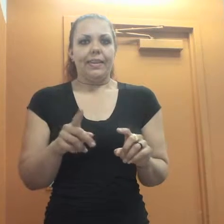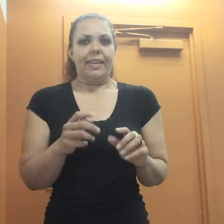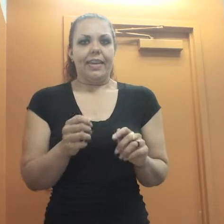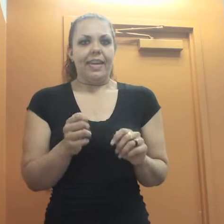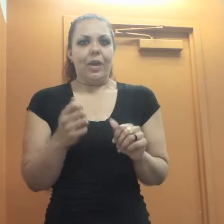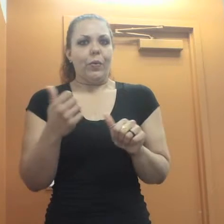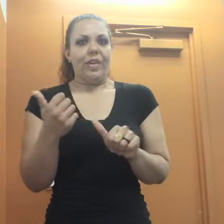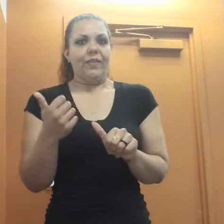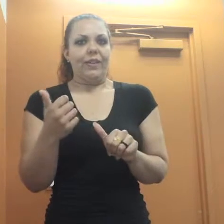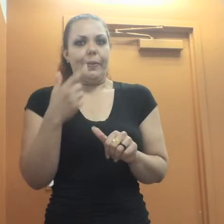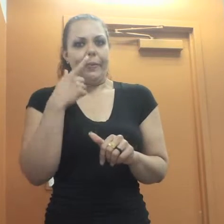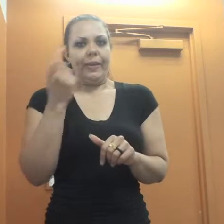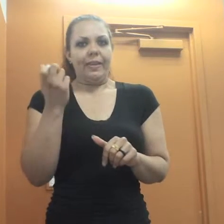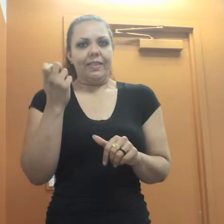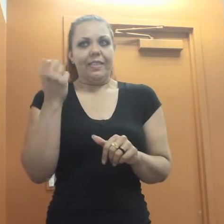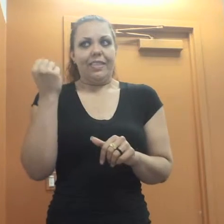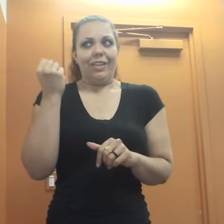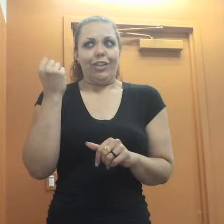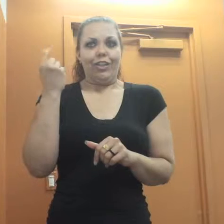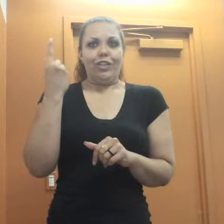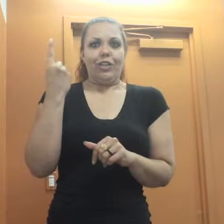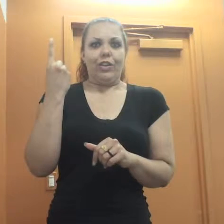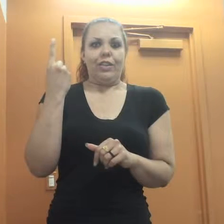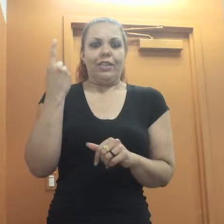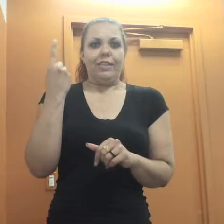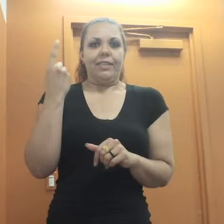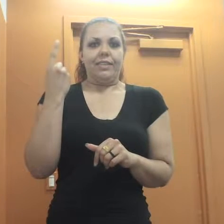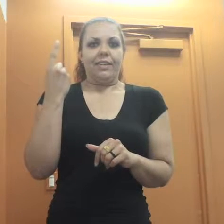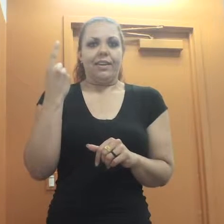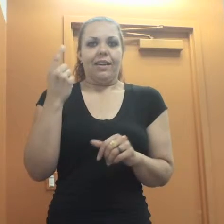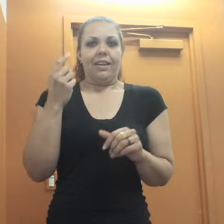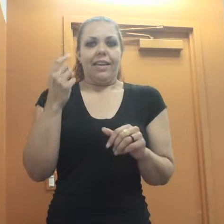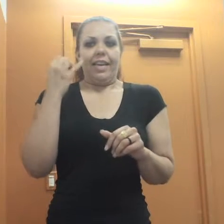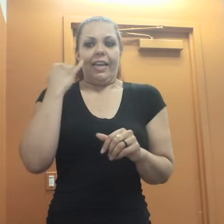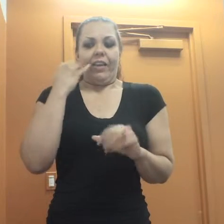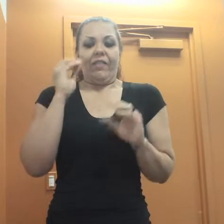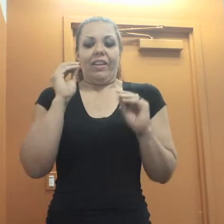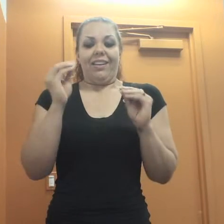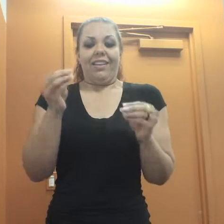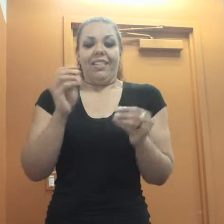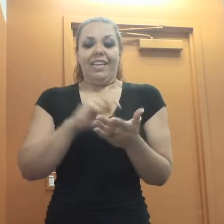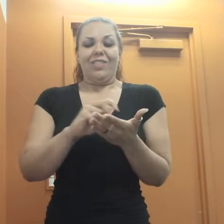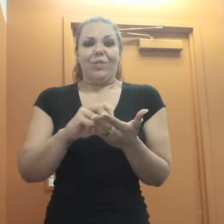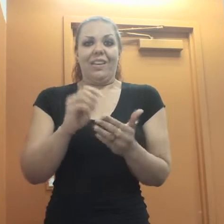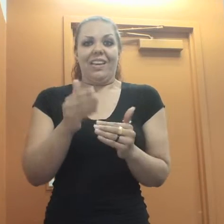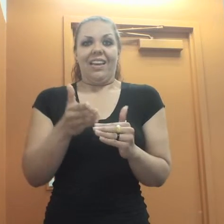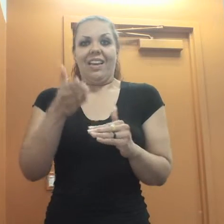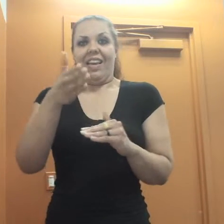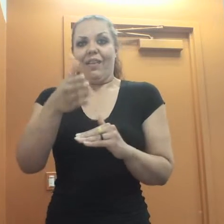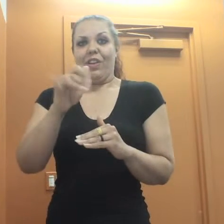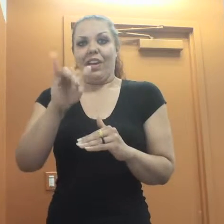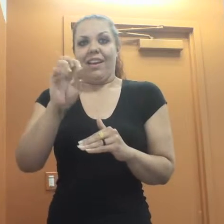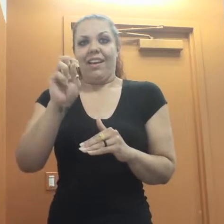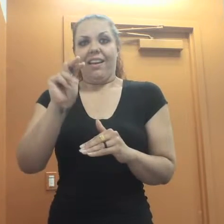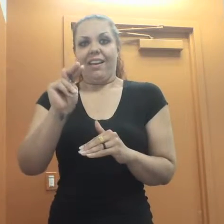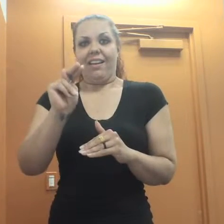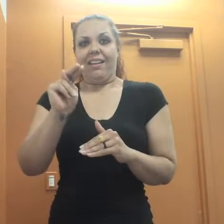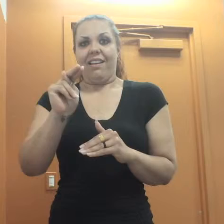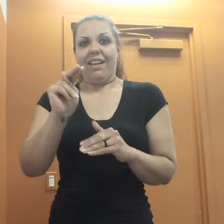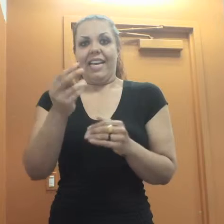generally understood that when nothing is written after the symbol for an ion, we assume that it's dissolved in water. This is done just